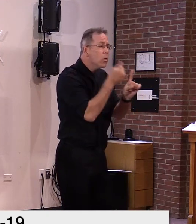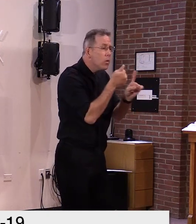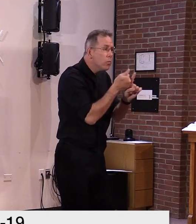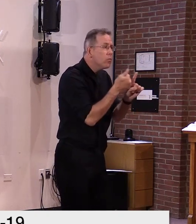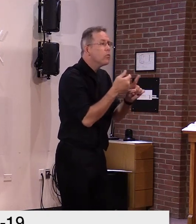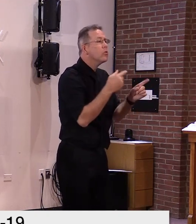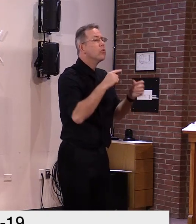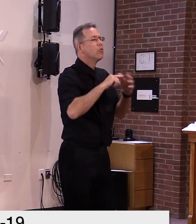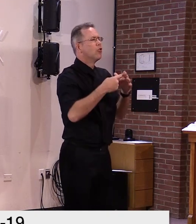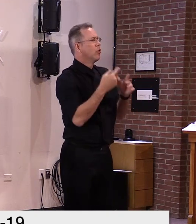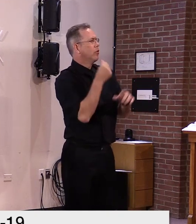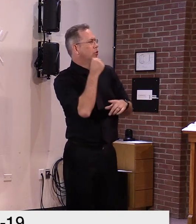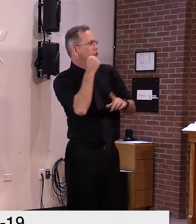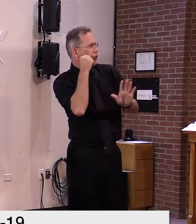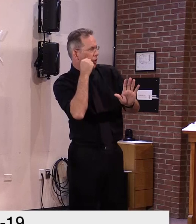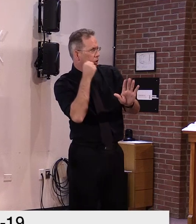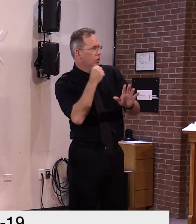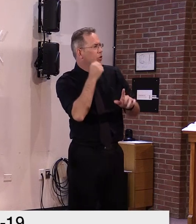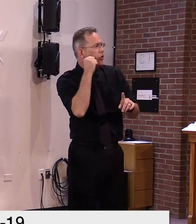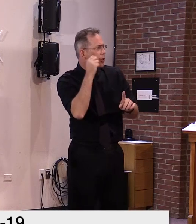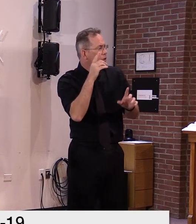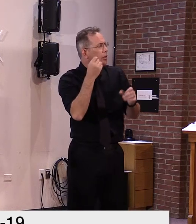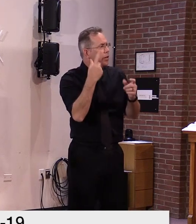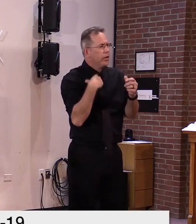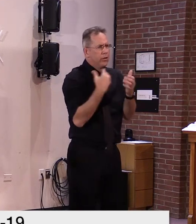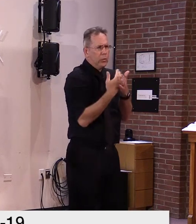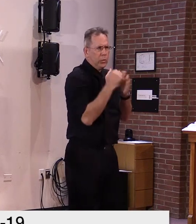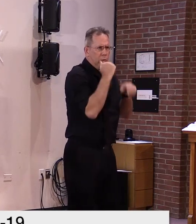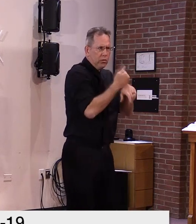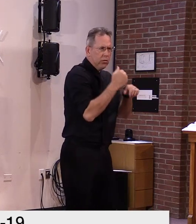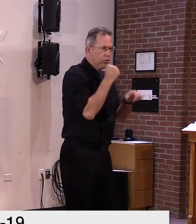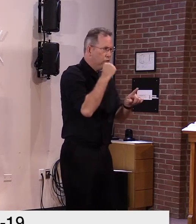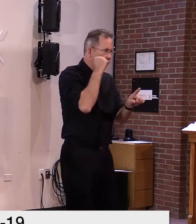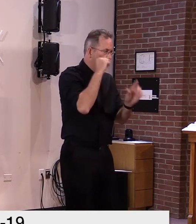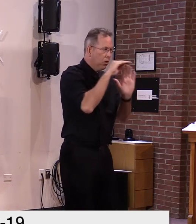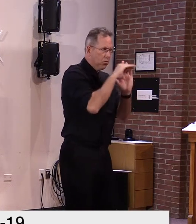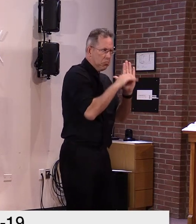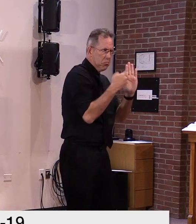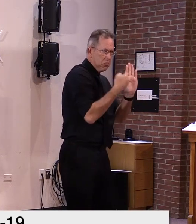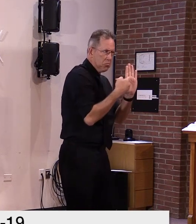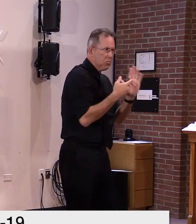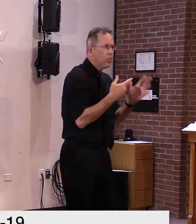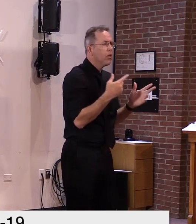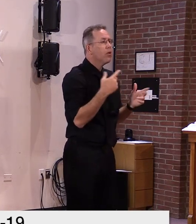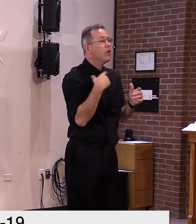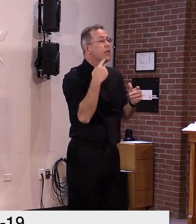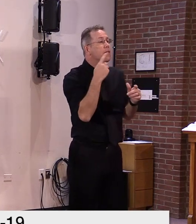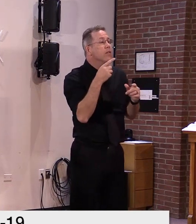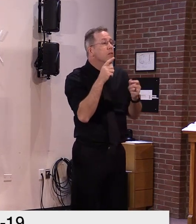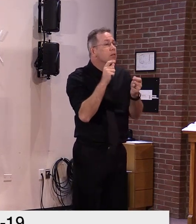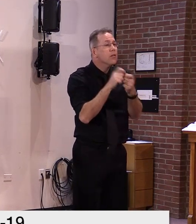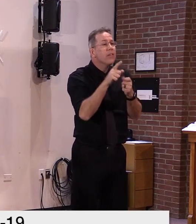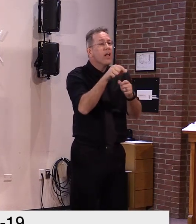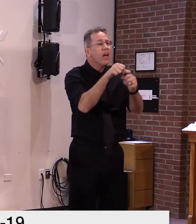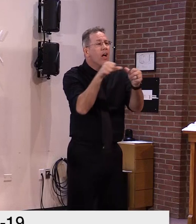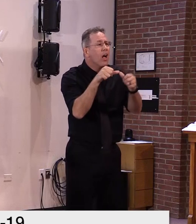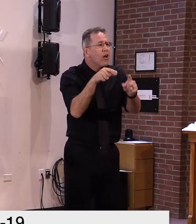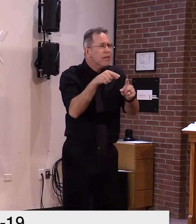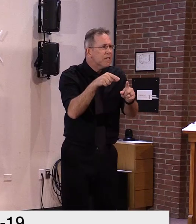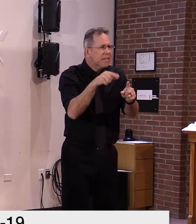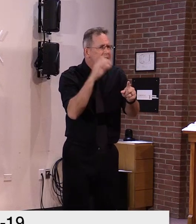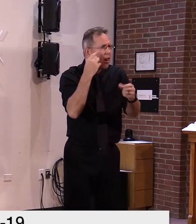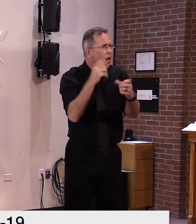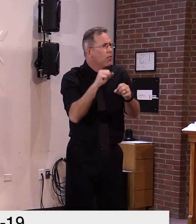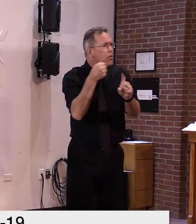county positivity rates increase beyond 10%, only outdoor visitation or compassionate care